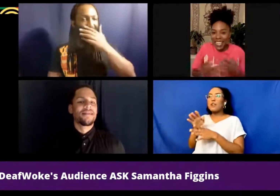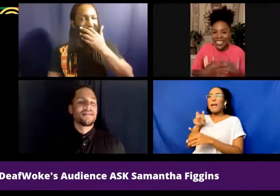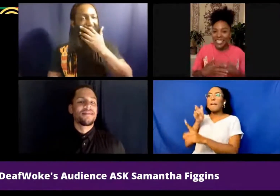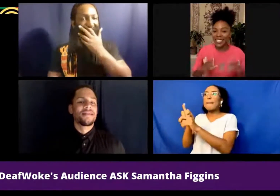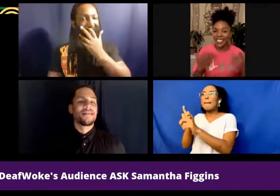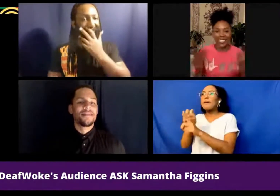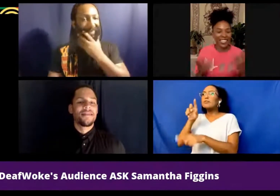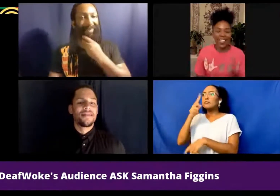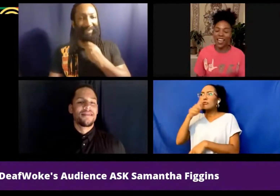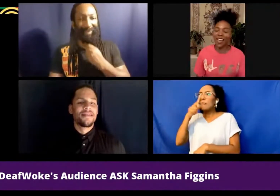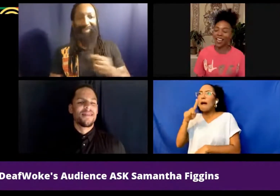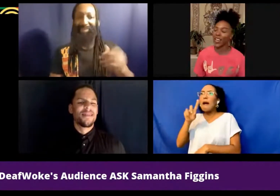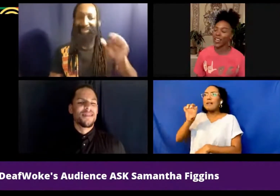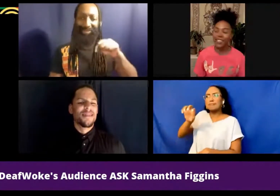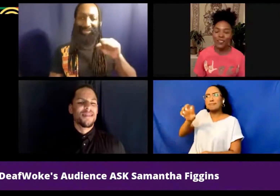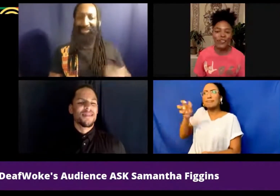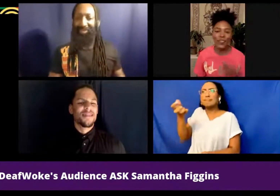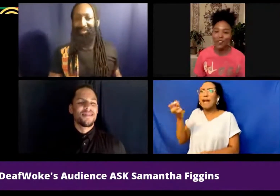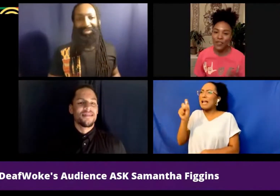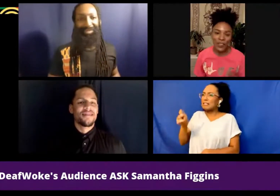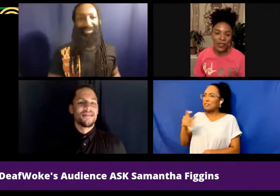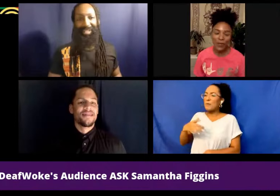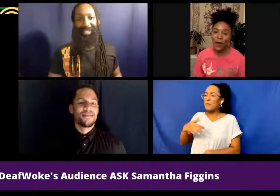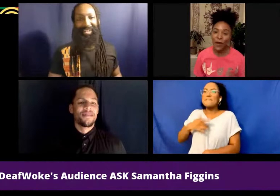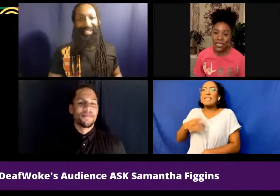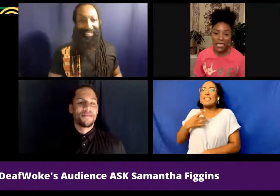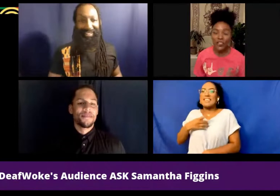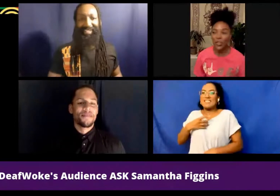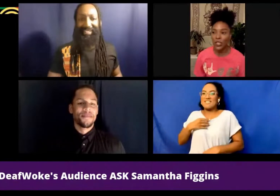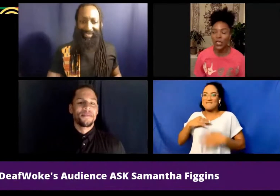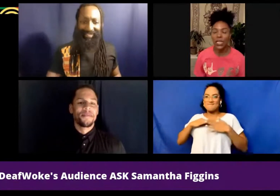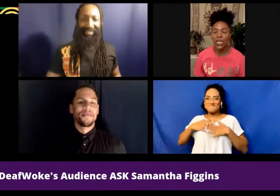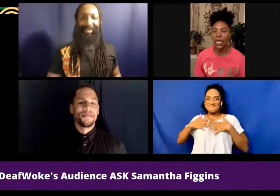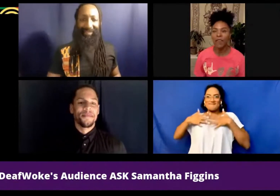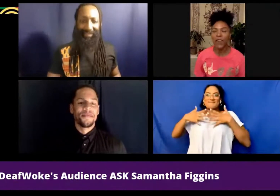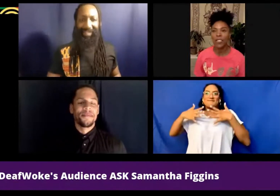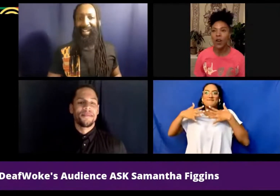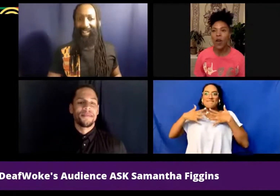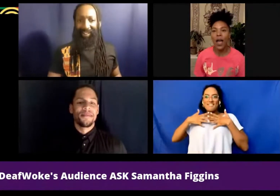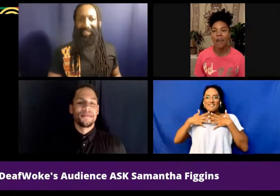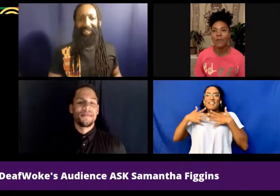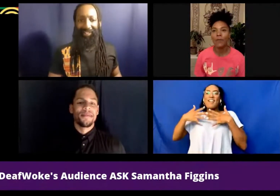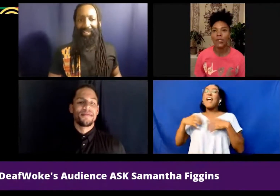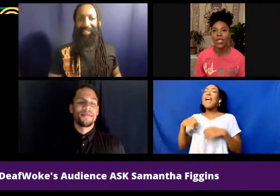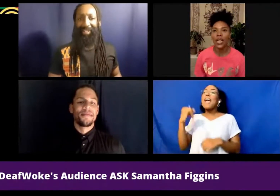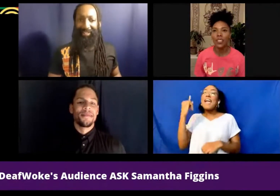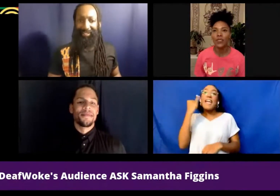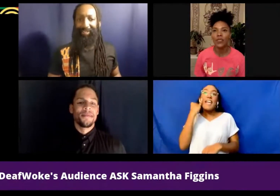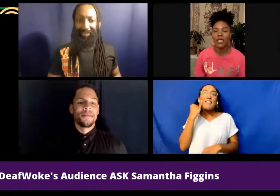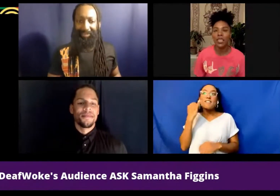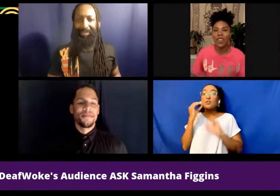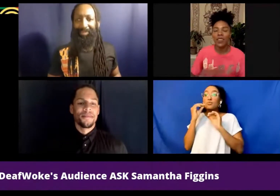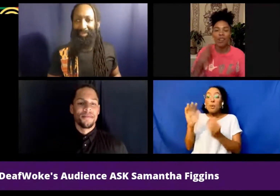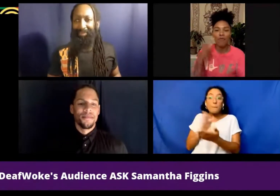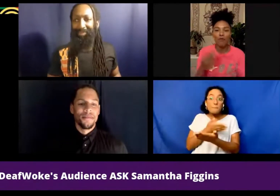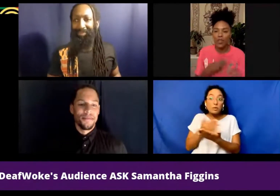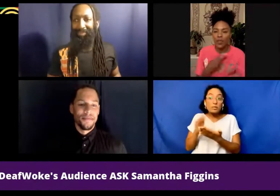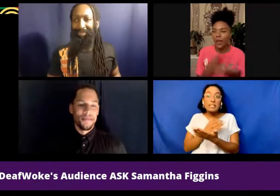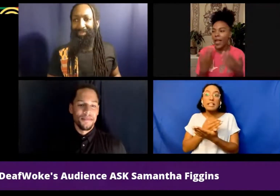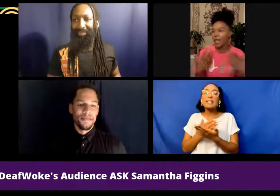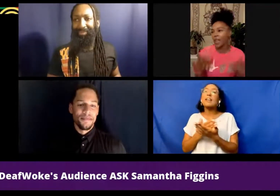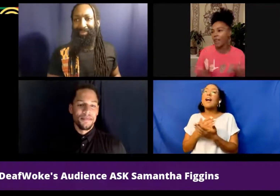my chest. I need to feel the rhythm on stage, especially like if I don't have the music I do in